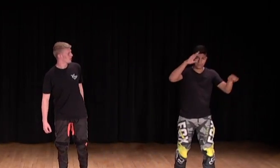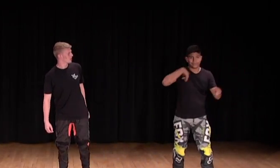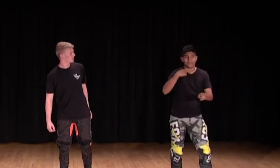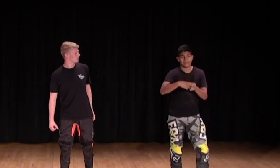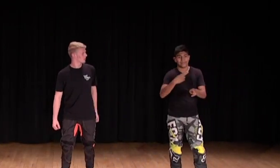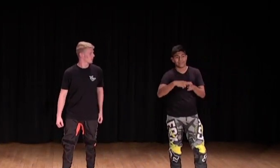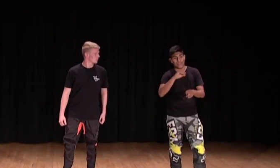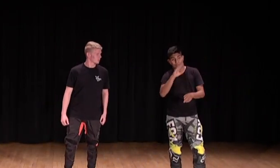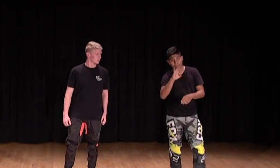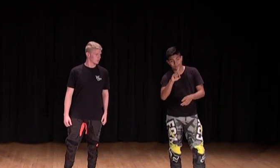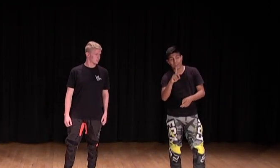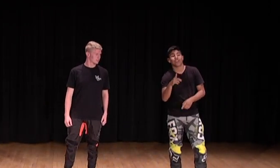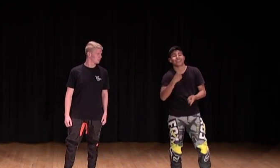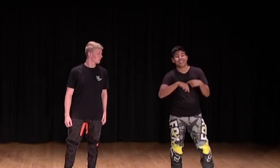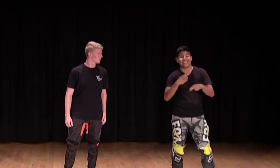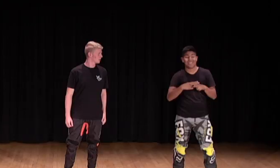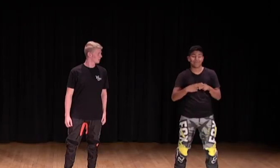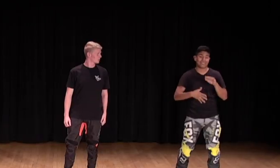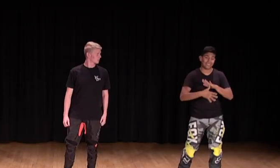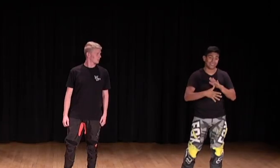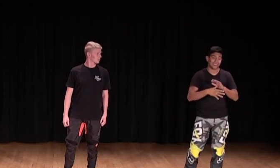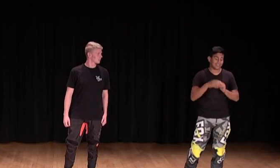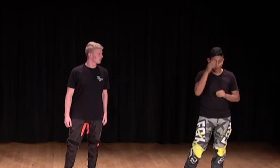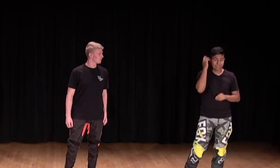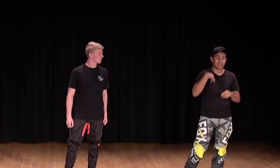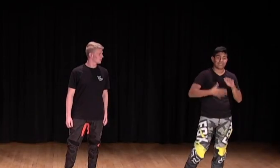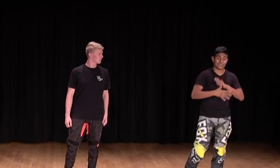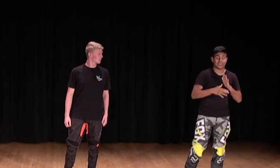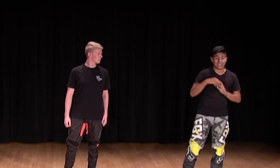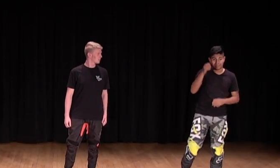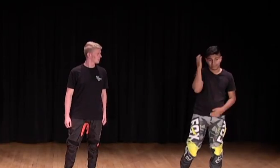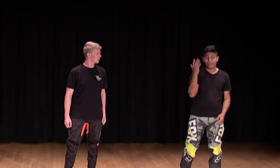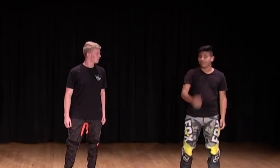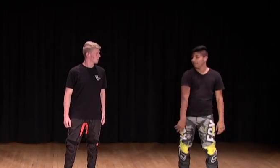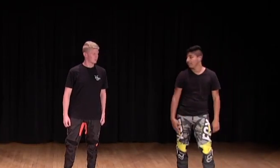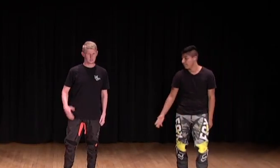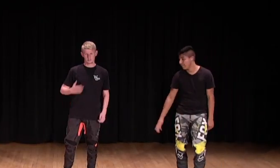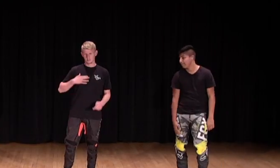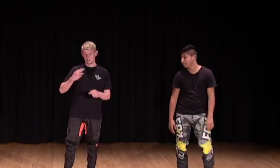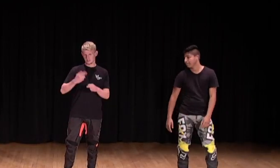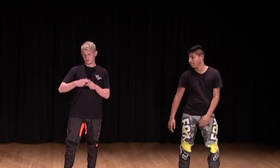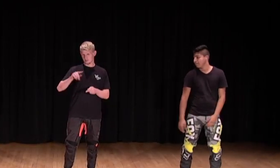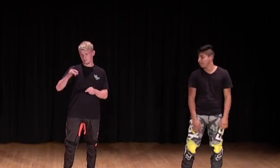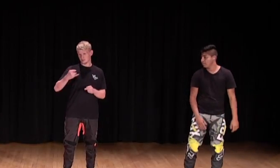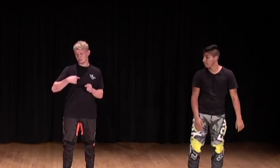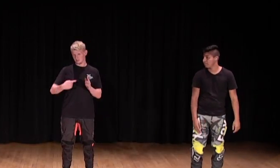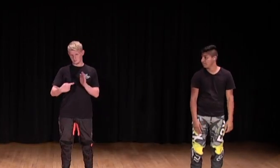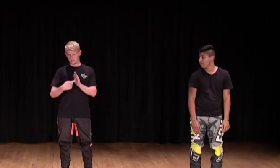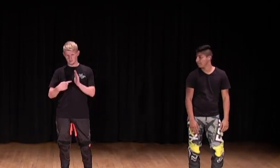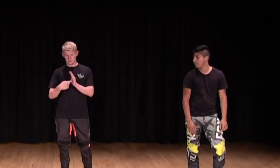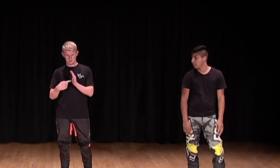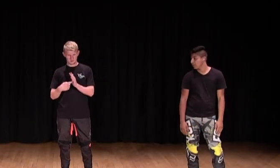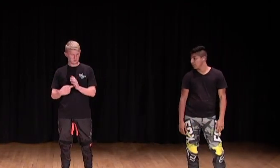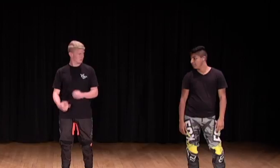Hi, I'm Obed. I'm a senior. It's my side name. Hi, I'm TJ, and I'm a junior.